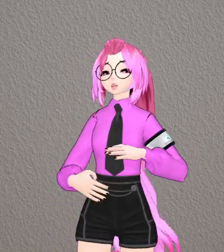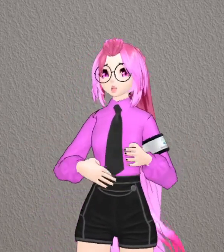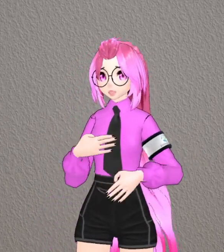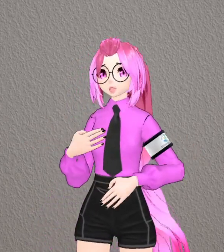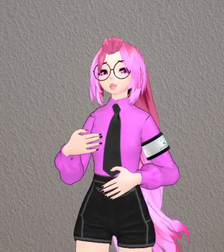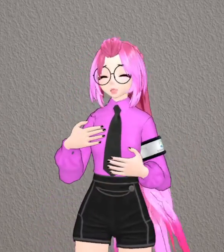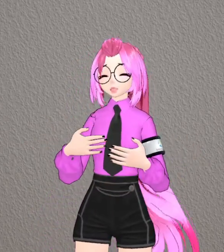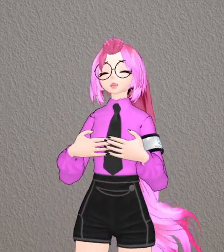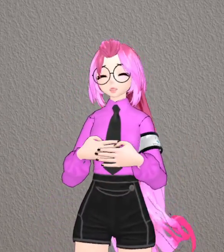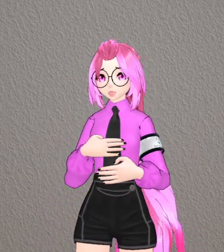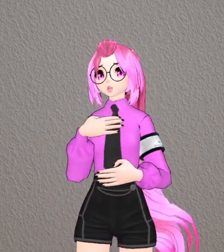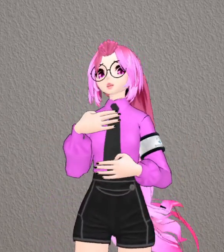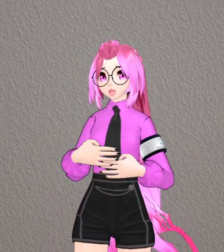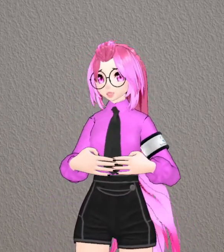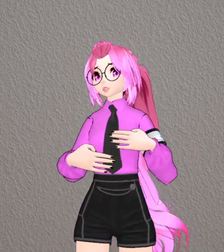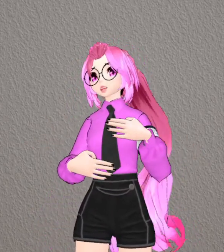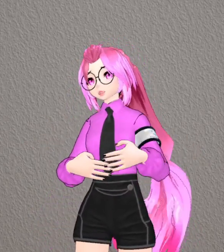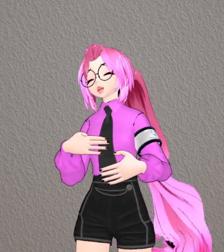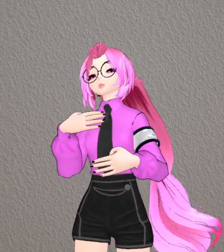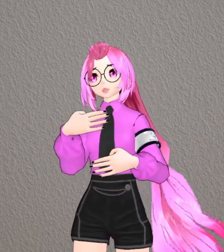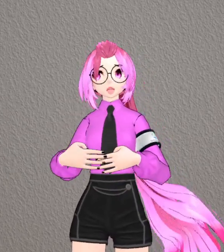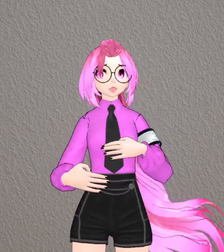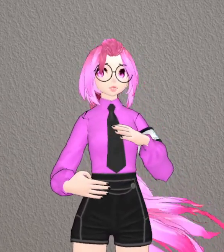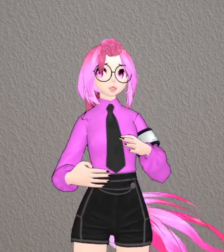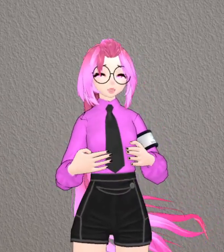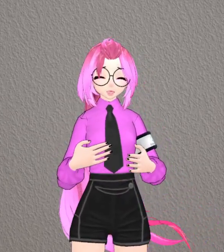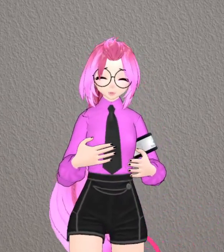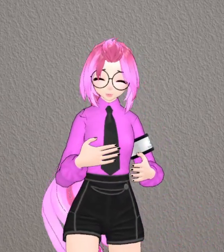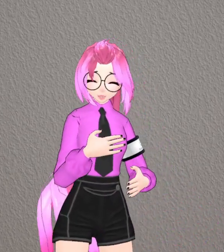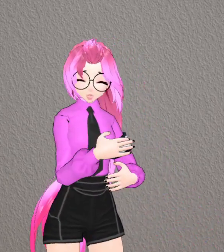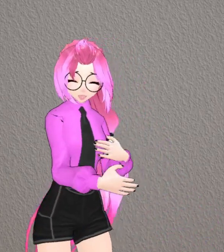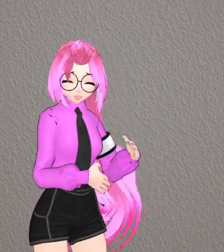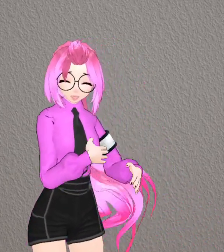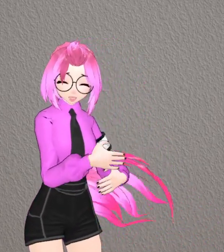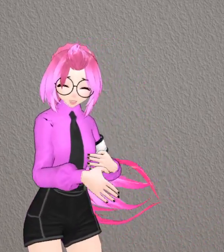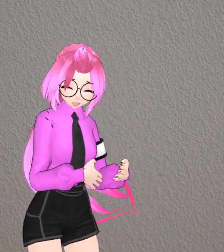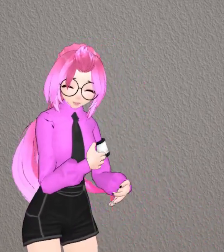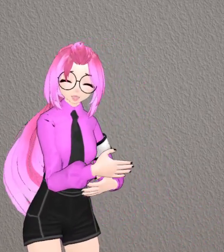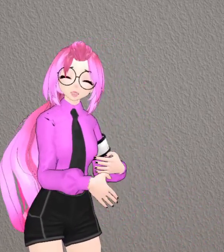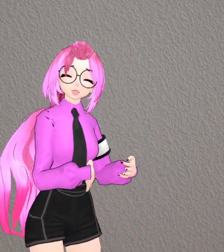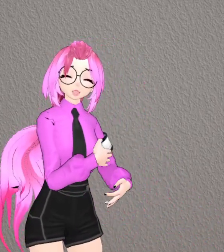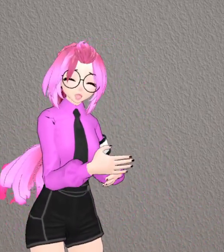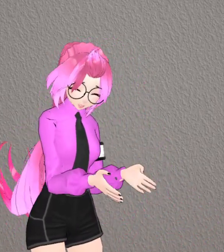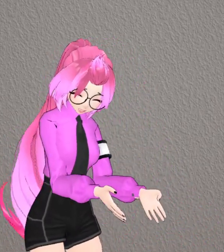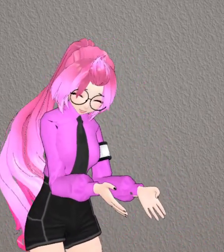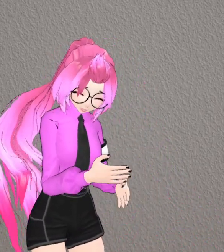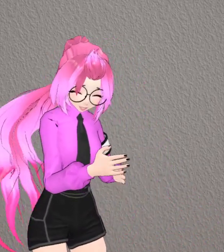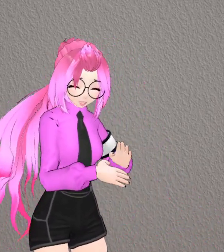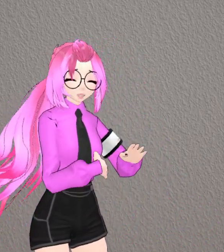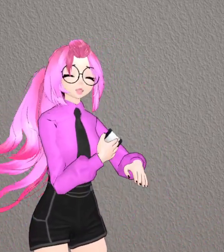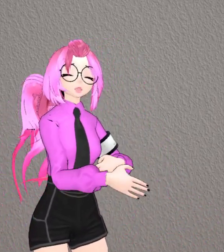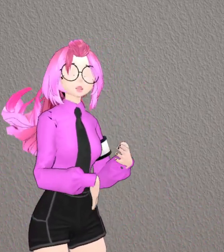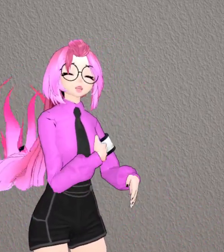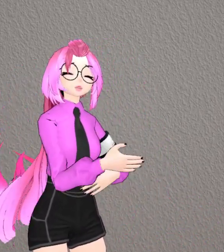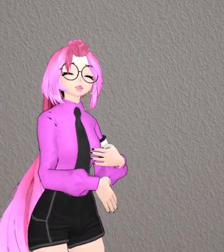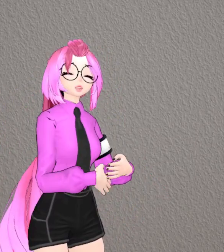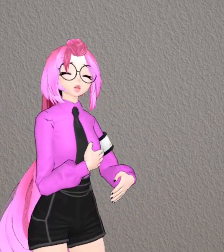burritos lately. You say you want to be making a lot of progress lately. So, because this is like wrapping the burrito. You have the burrito in front of you and you're wrapping it all